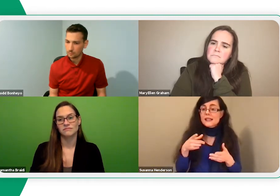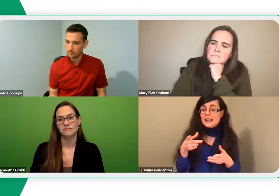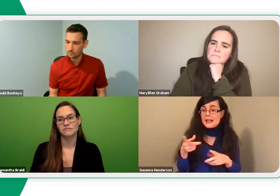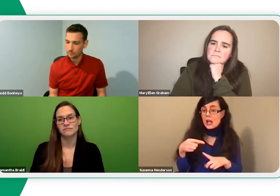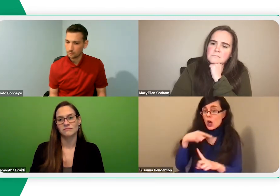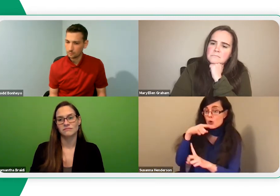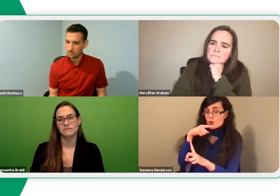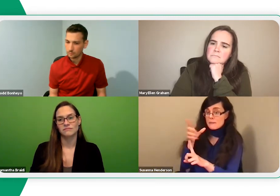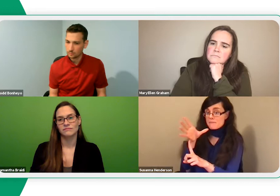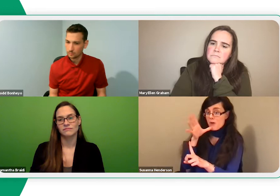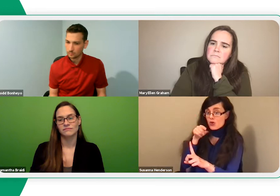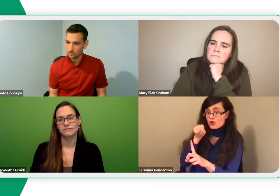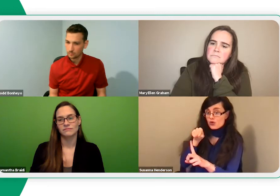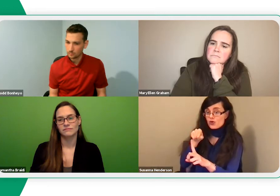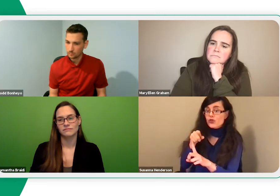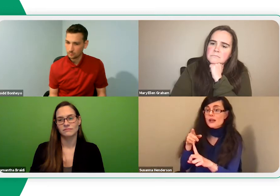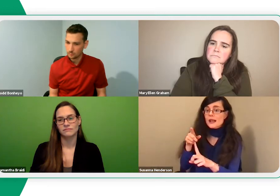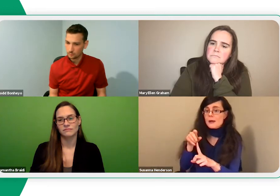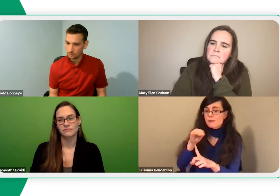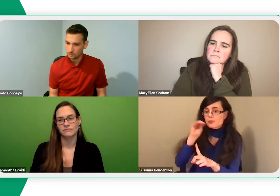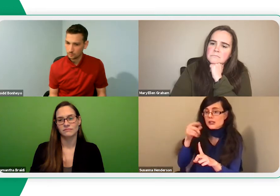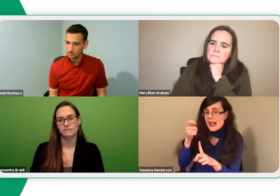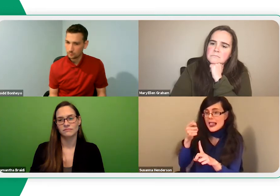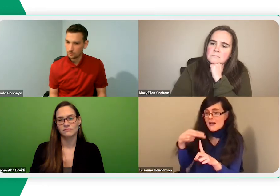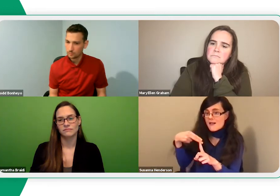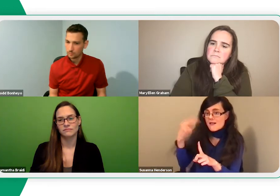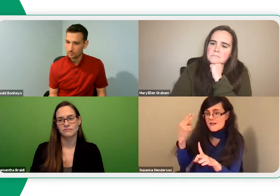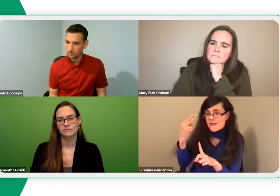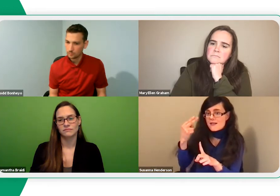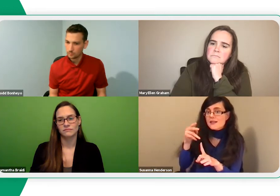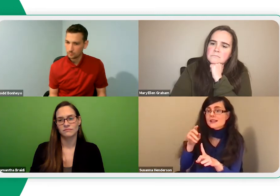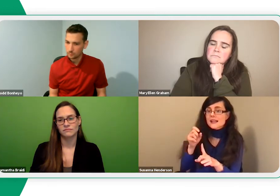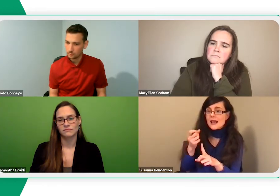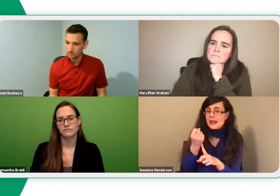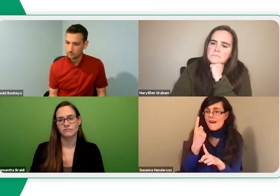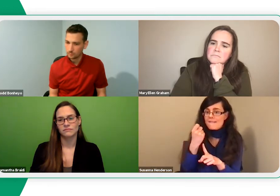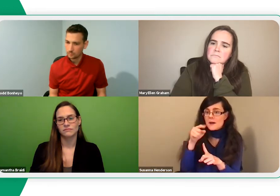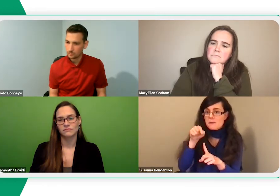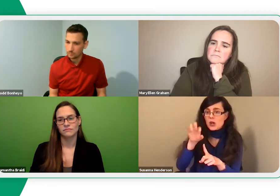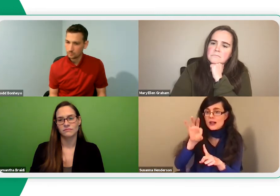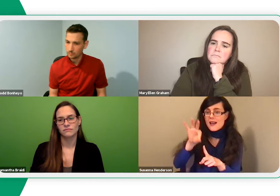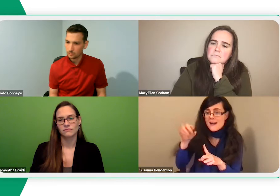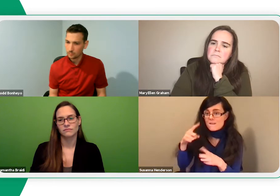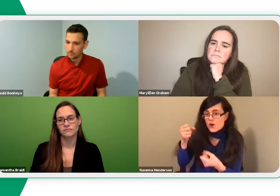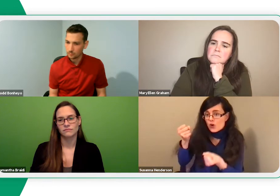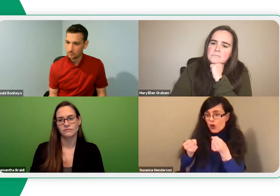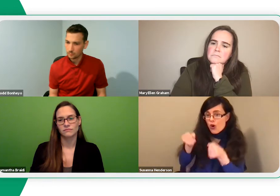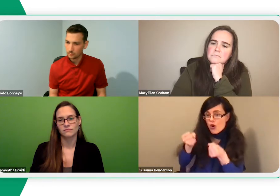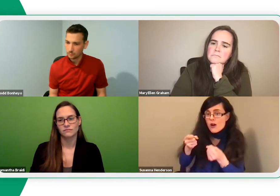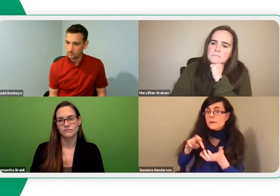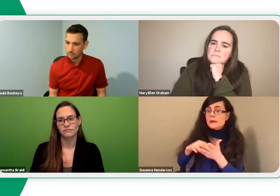members. And I noticed that those students that had hearing parents, or at least a hearing